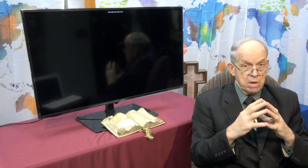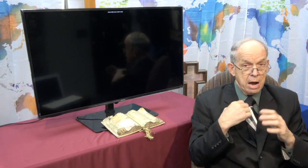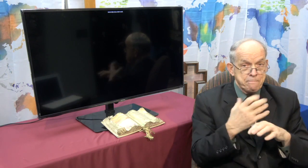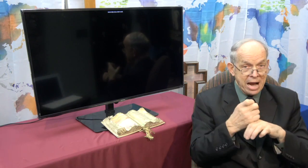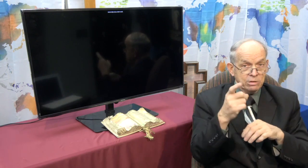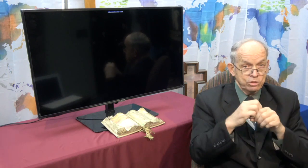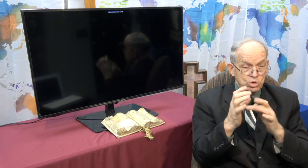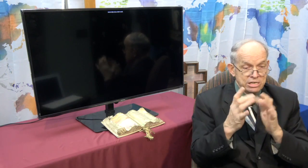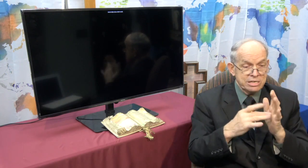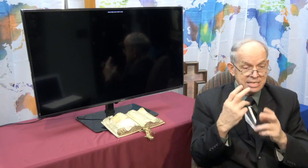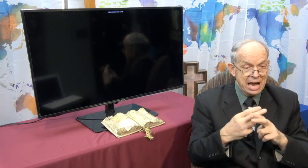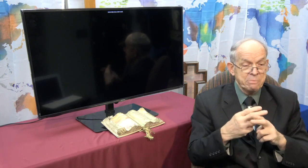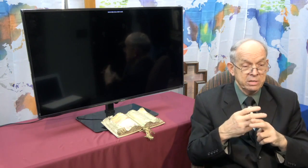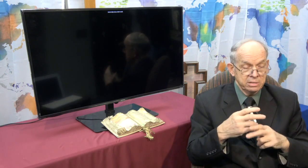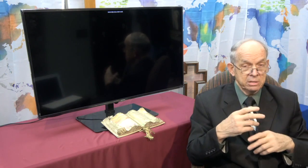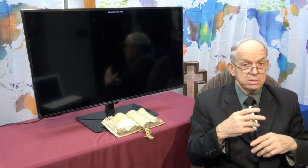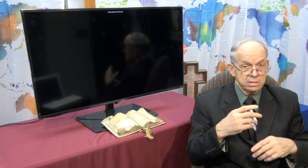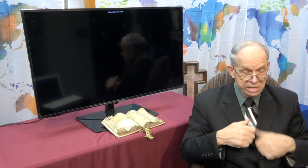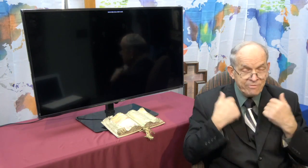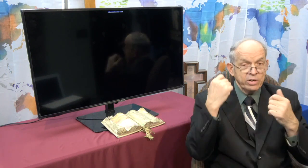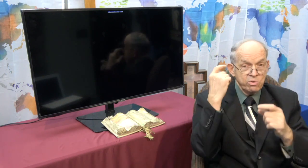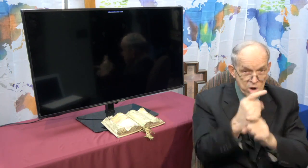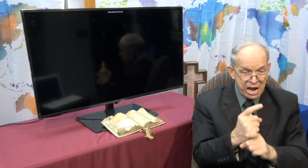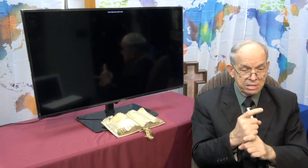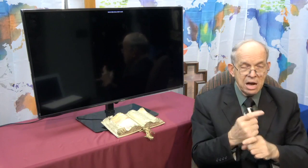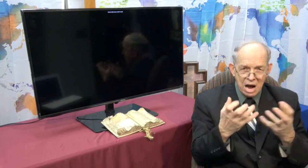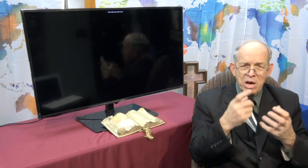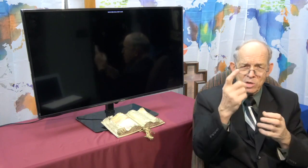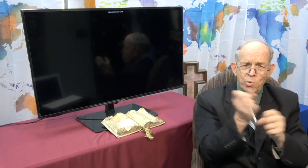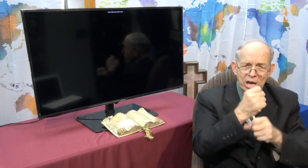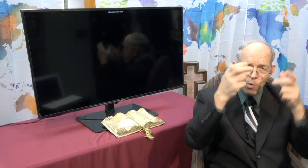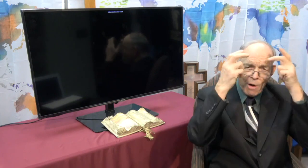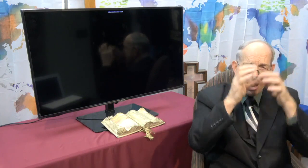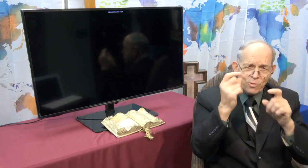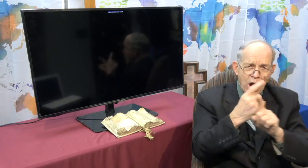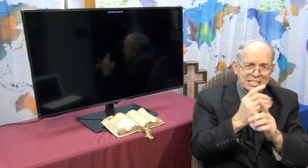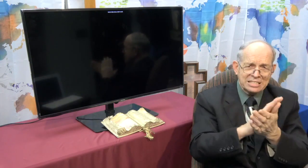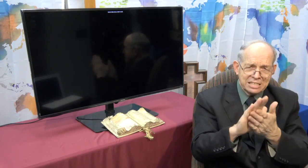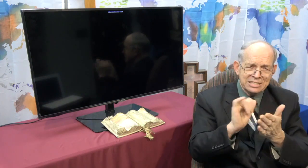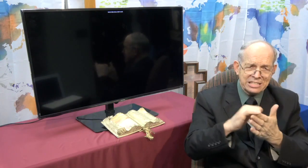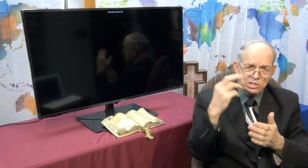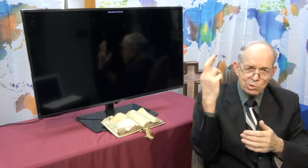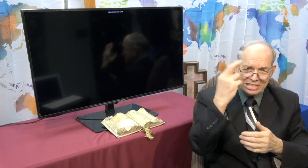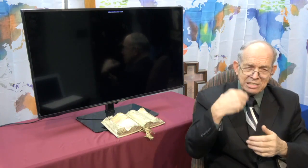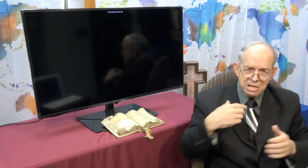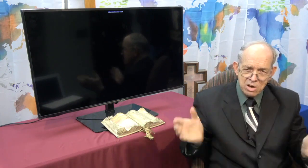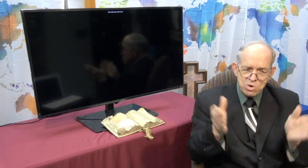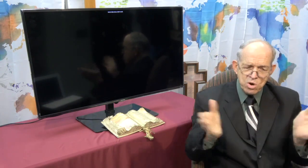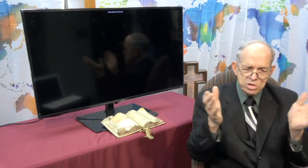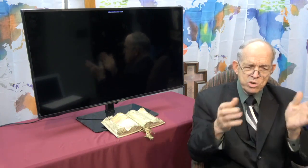I bet you see the name. Nick Ray. How are you required righteousness? That's the reason occurs to you.